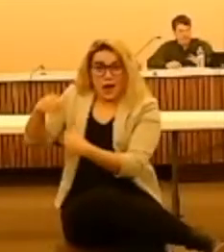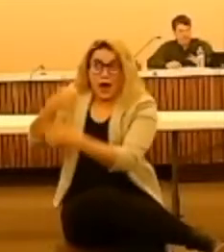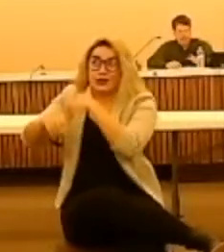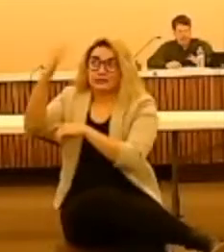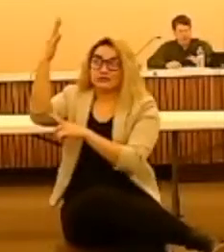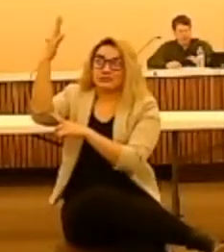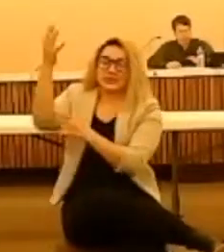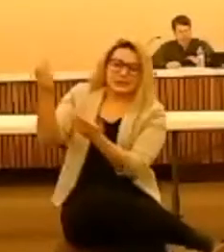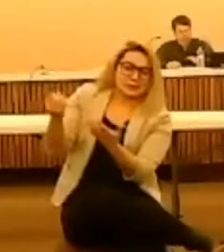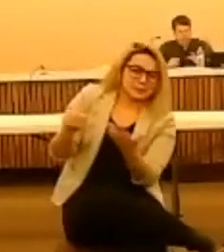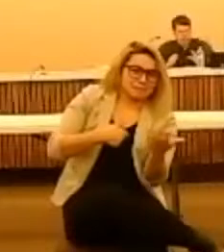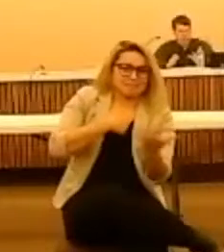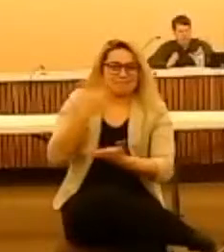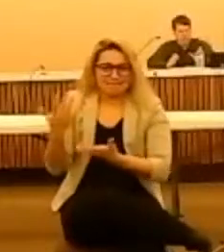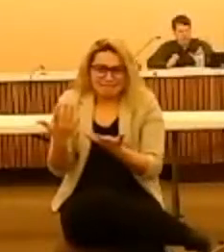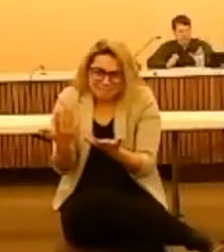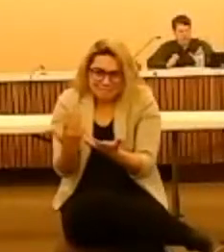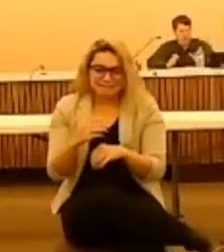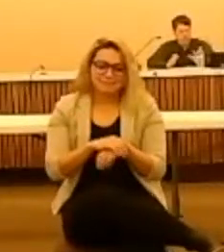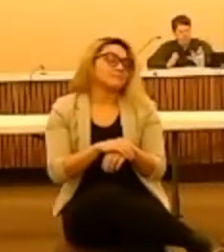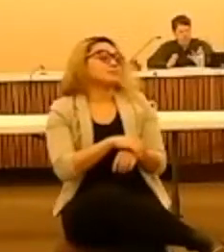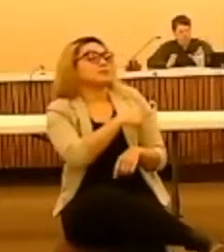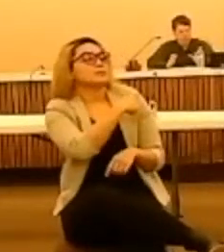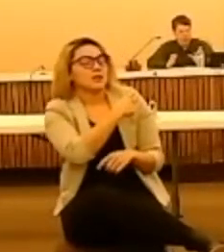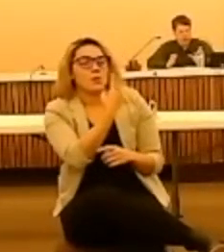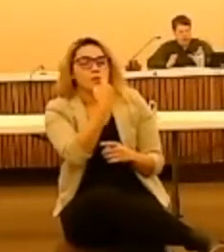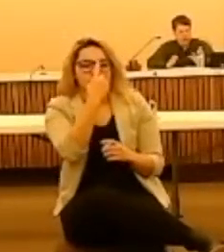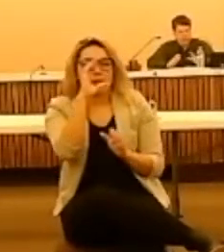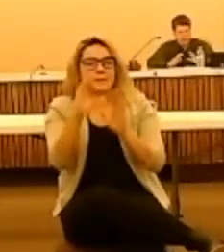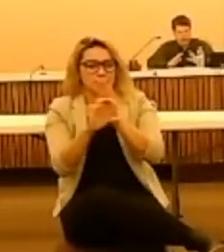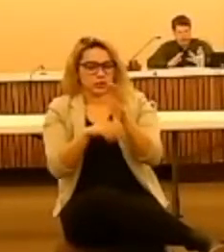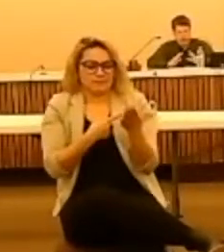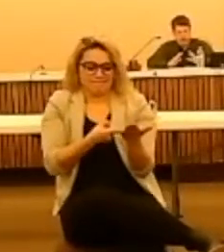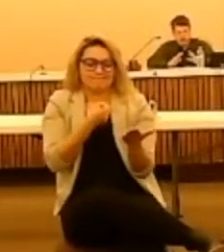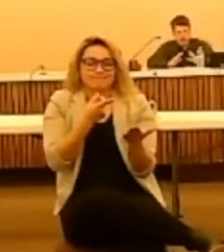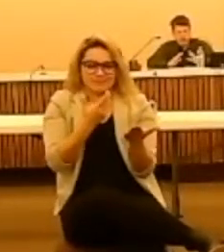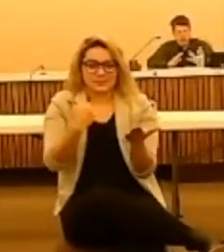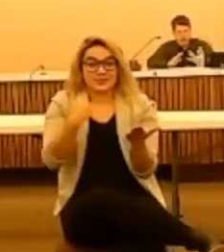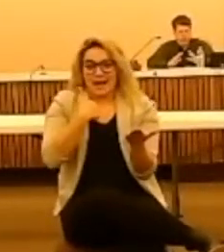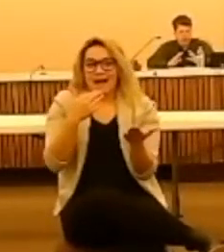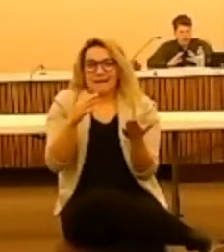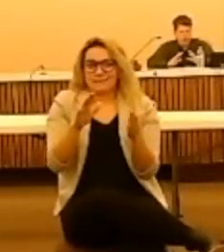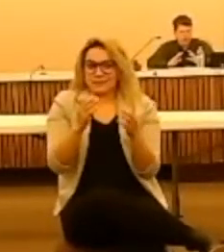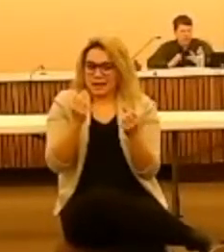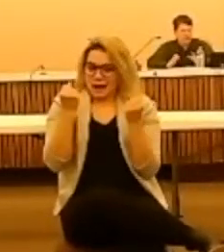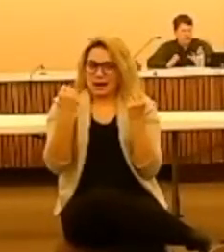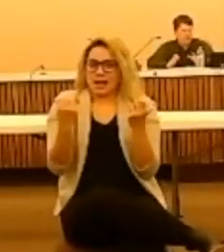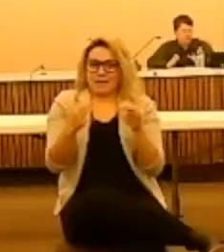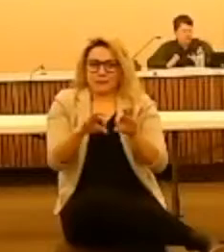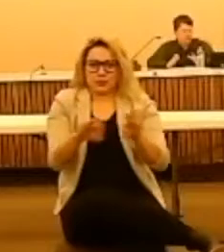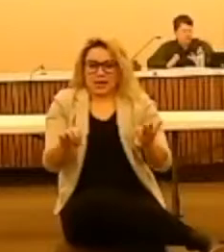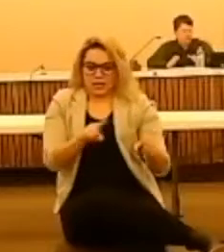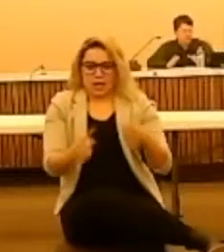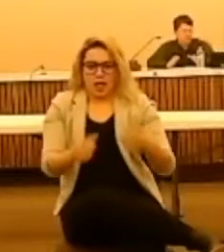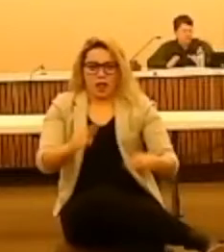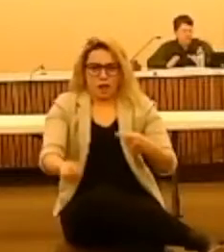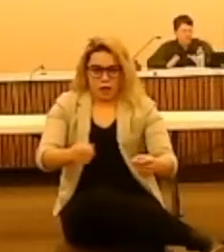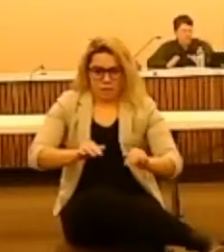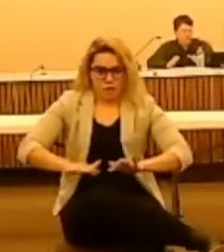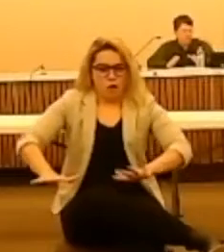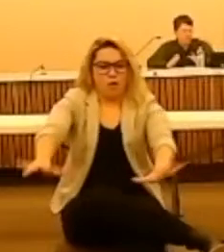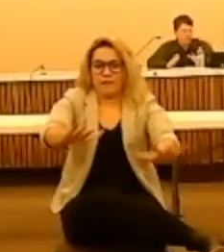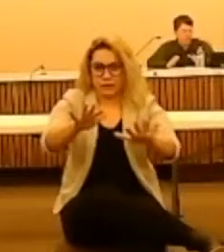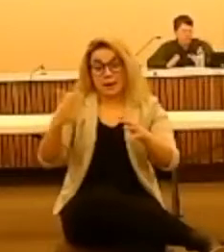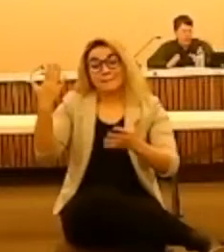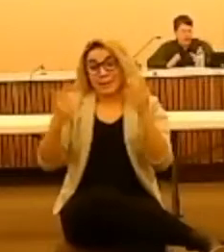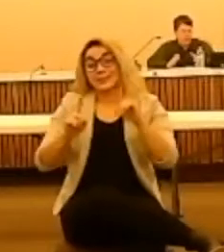the picture that I've seen, there's a ton of branches underneath. So maybe they came from another tree. Maybe they were trees that, branches that